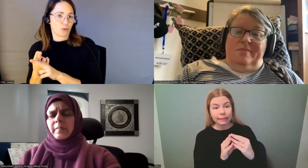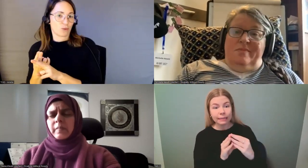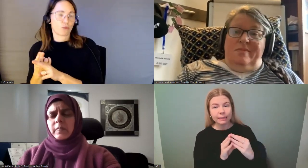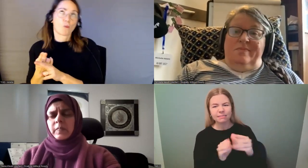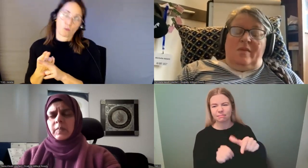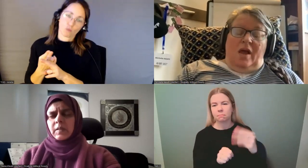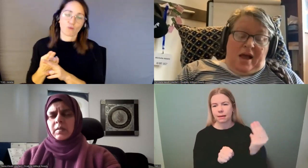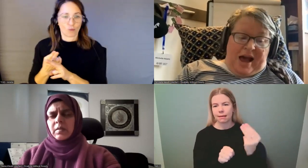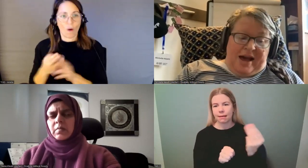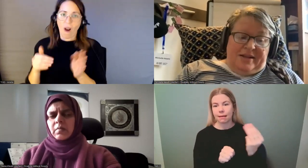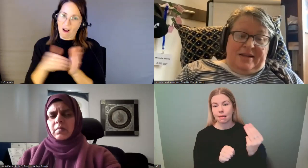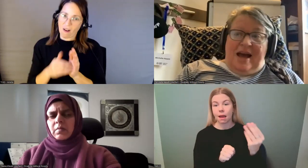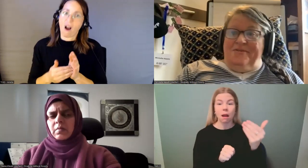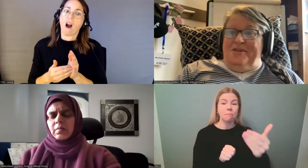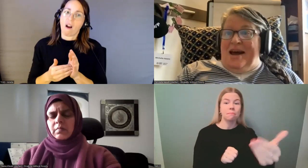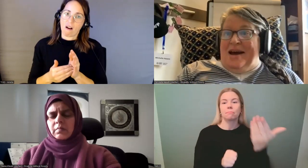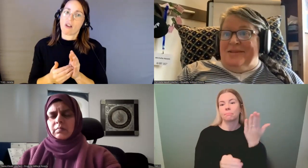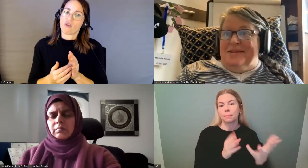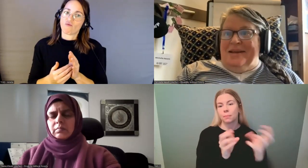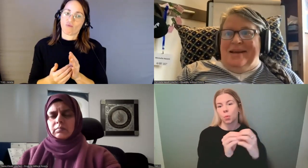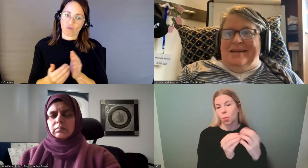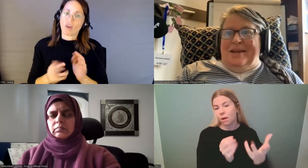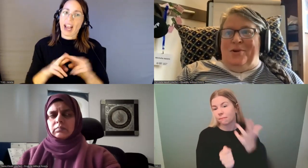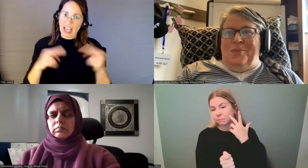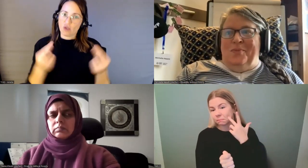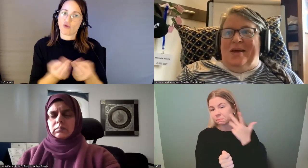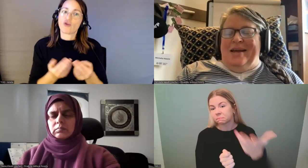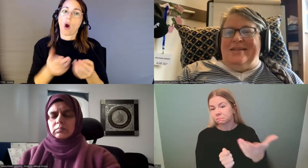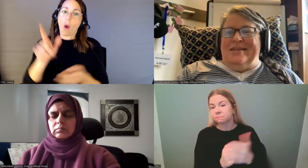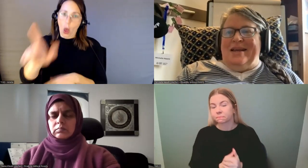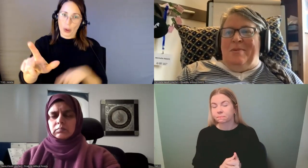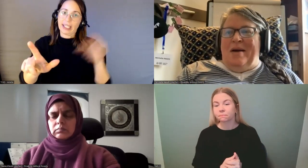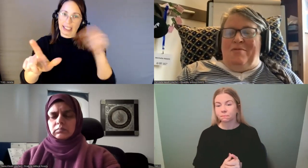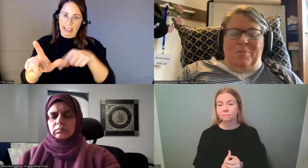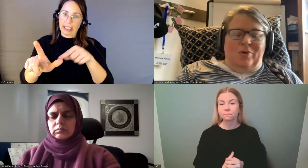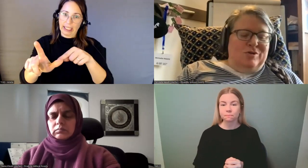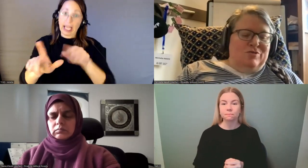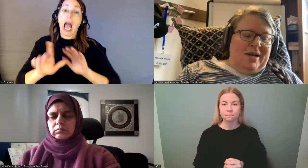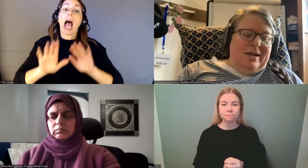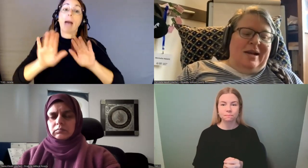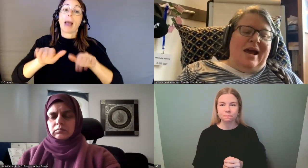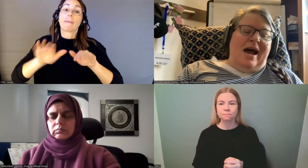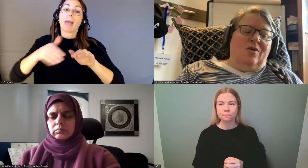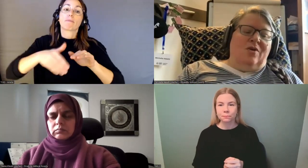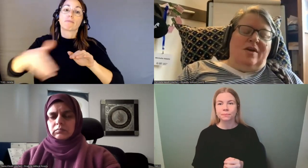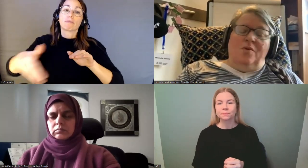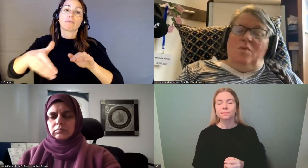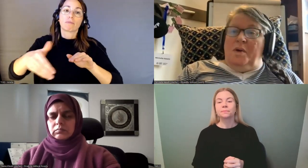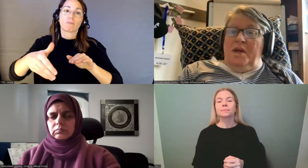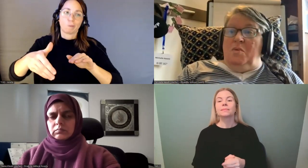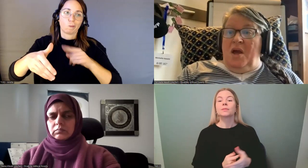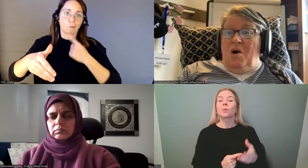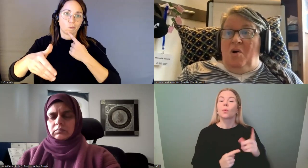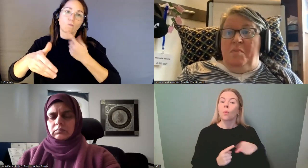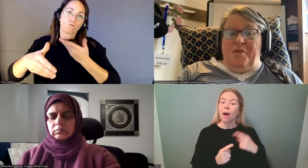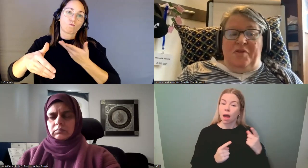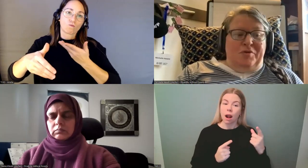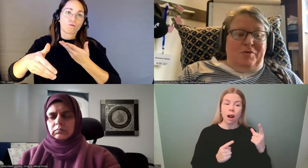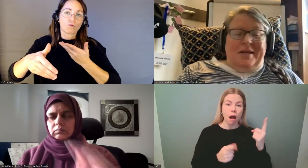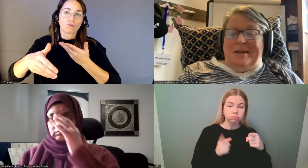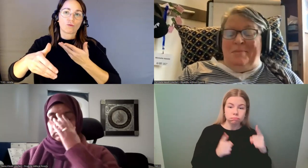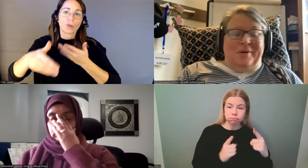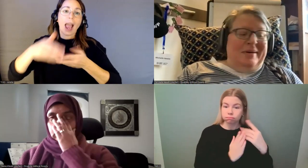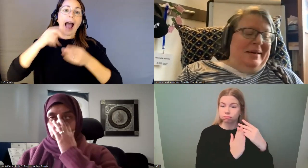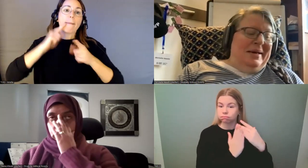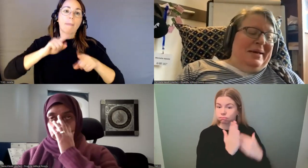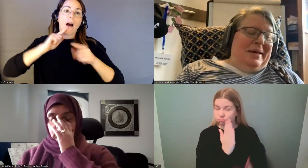Monday. And after that, you know, it's a report's written, and we hope